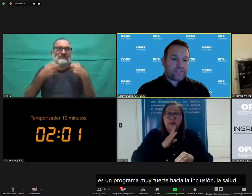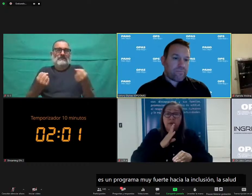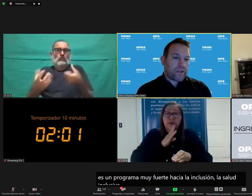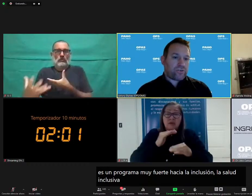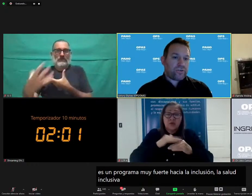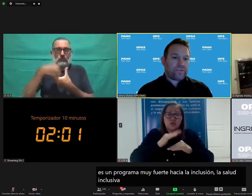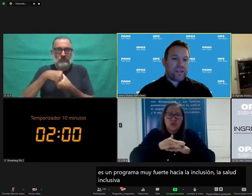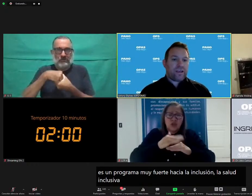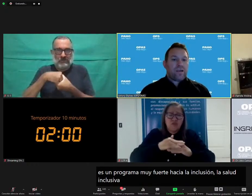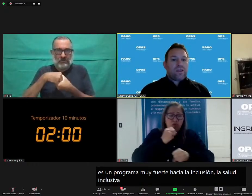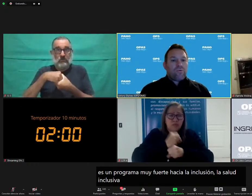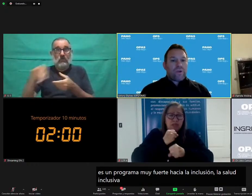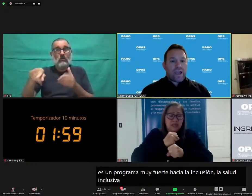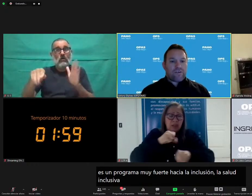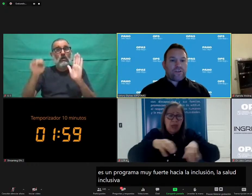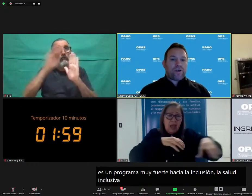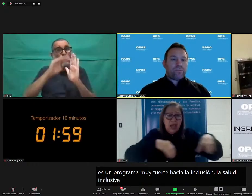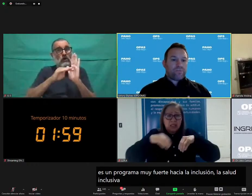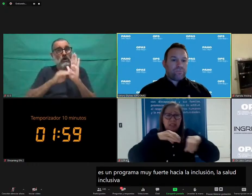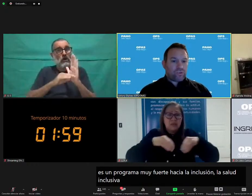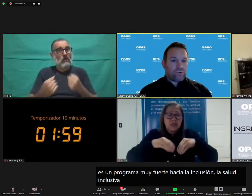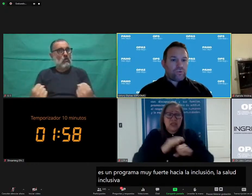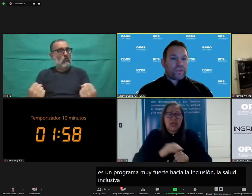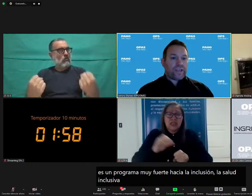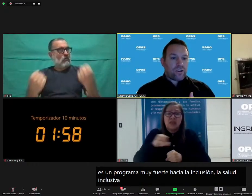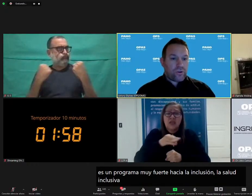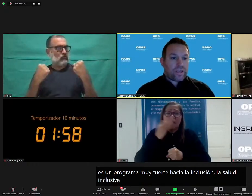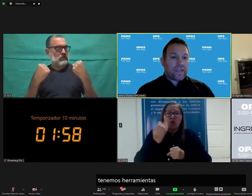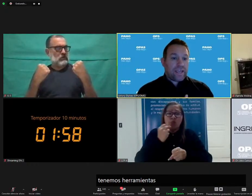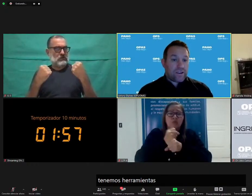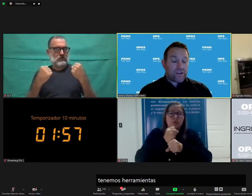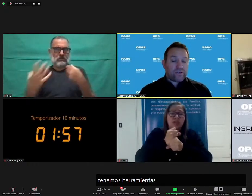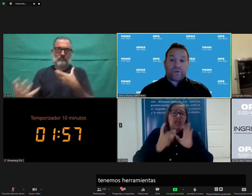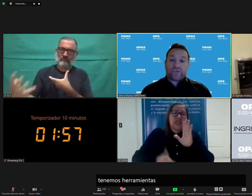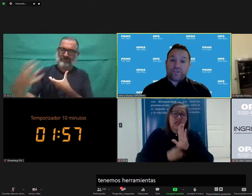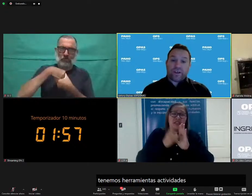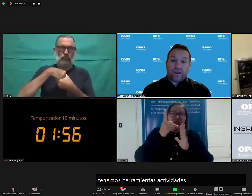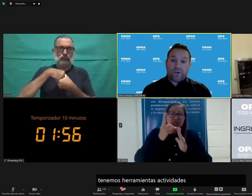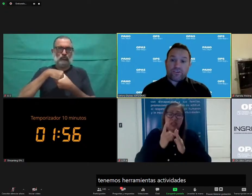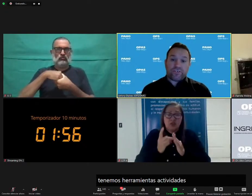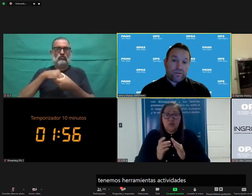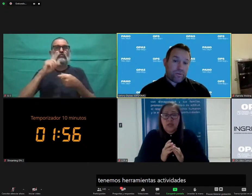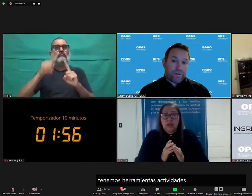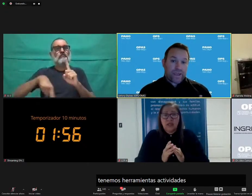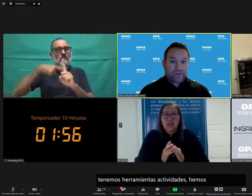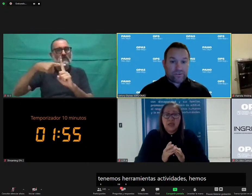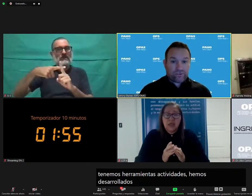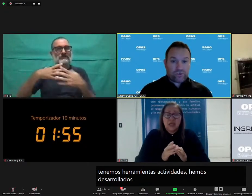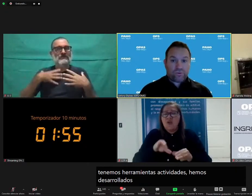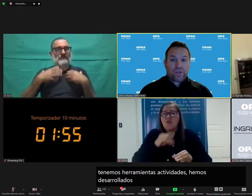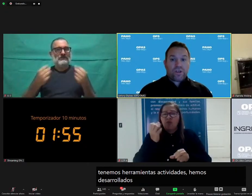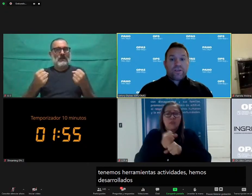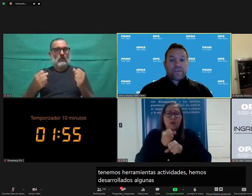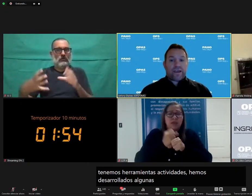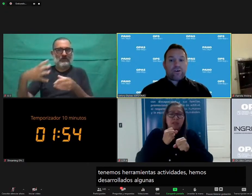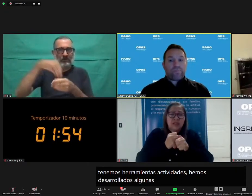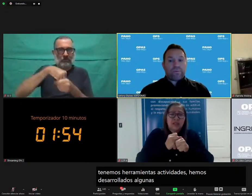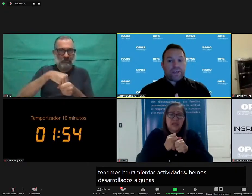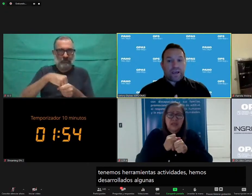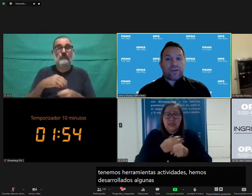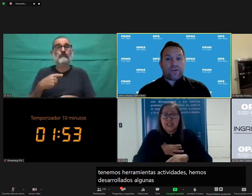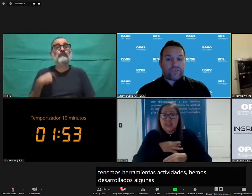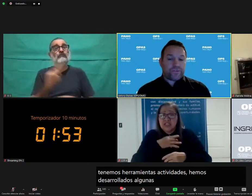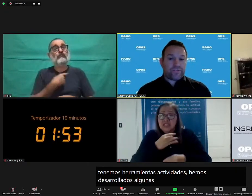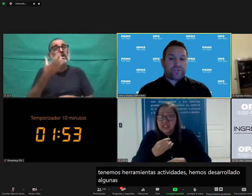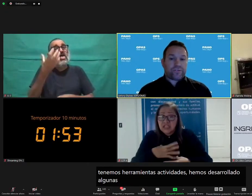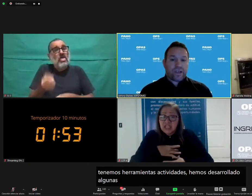alex camacho is here we have developed some tools including ingrid which is an emergency preparedness tool to help